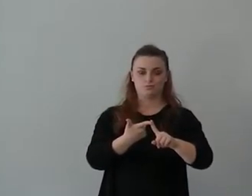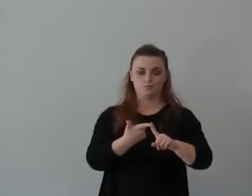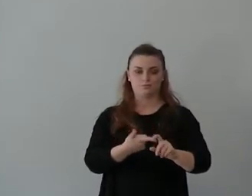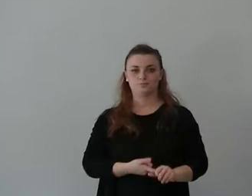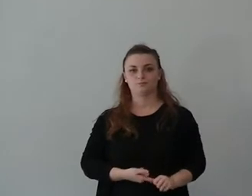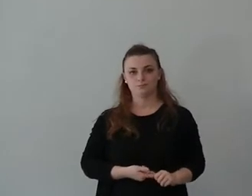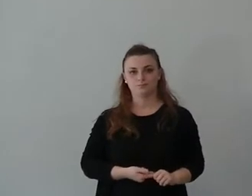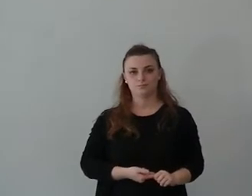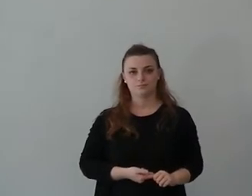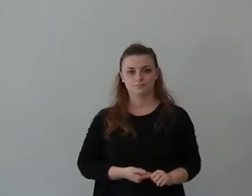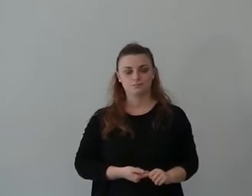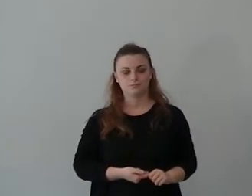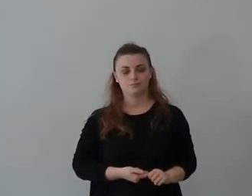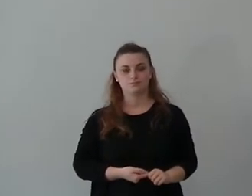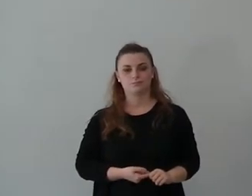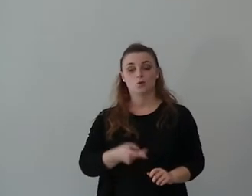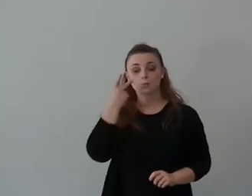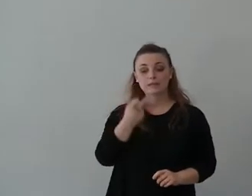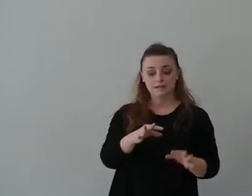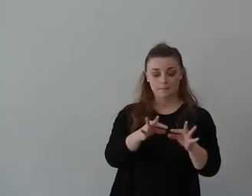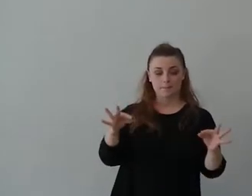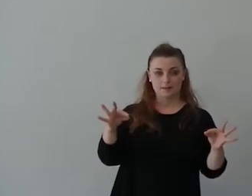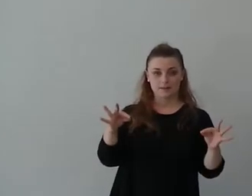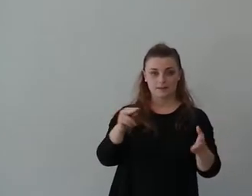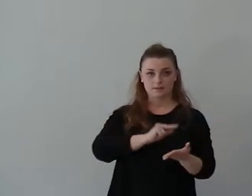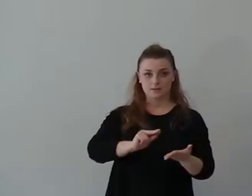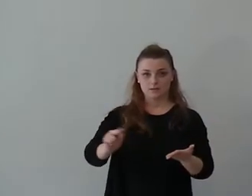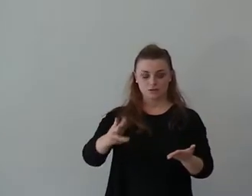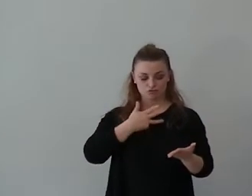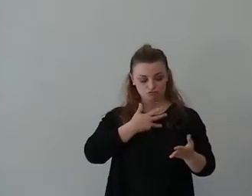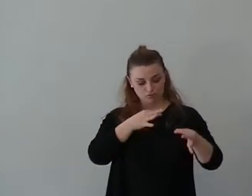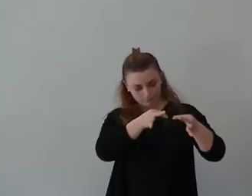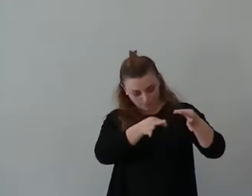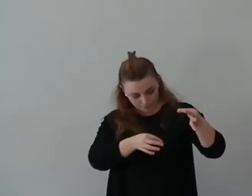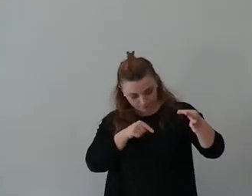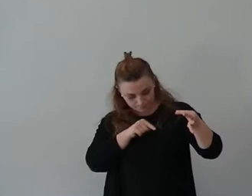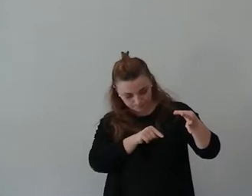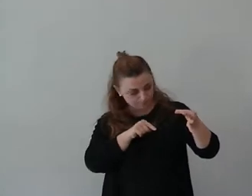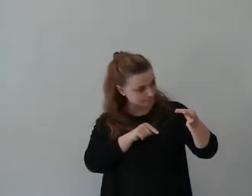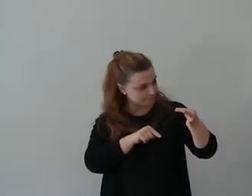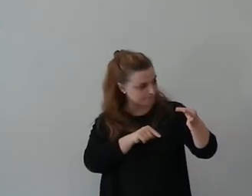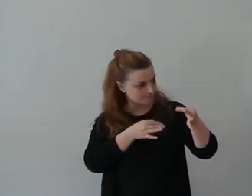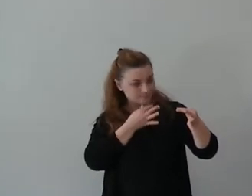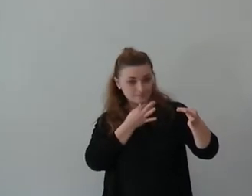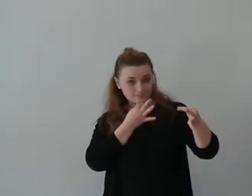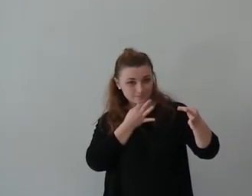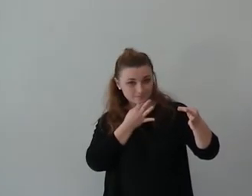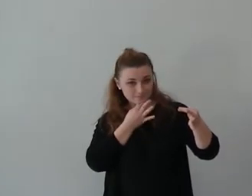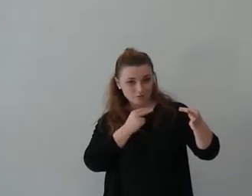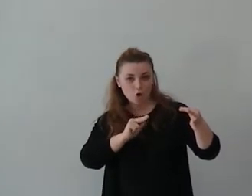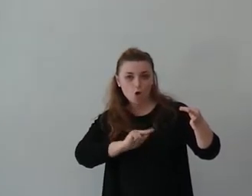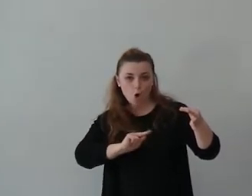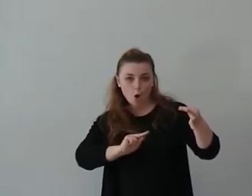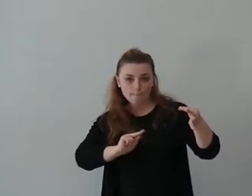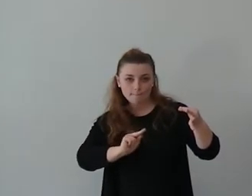them. Se guardate la matita, c'è in fondo una cosa molto carina. It's an eraser. È una